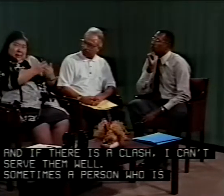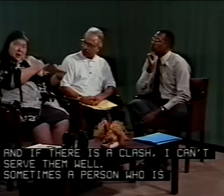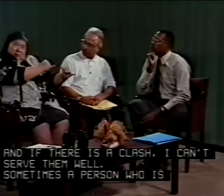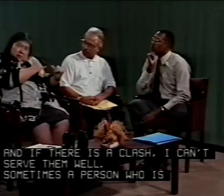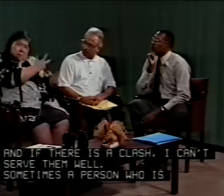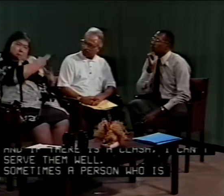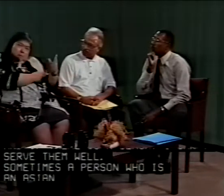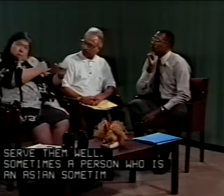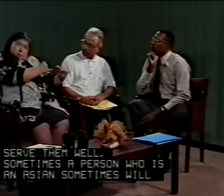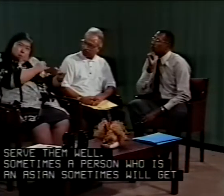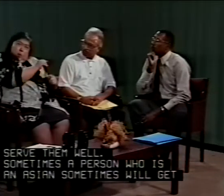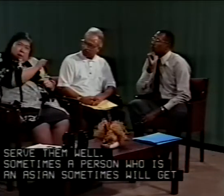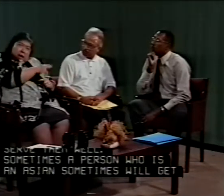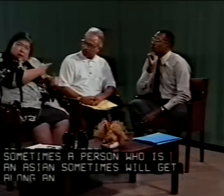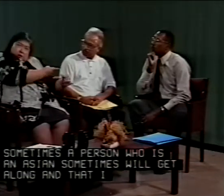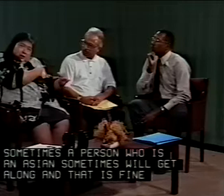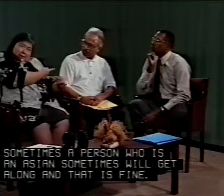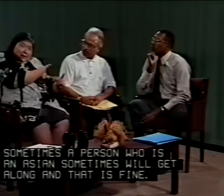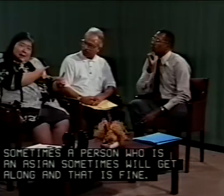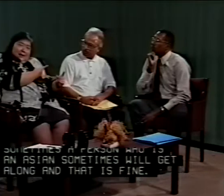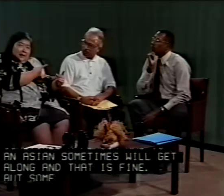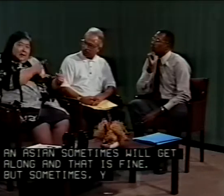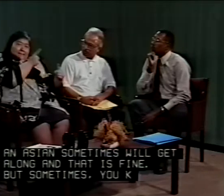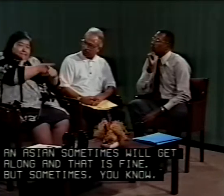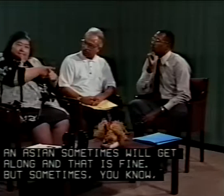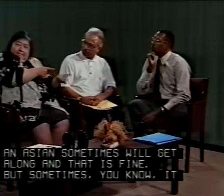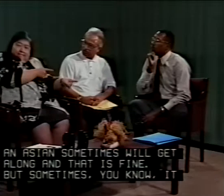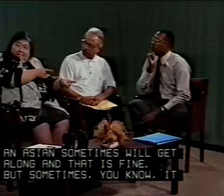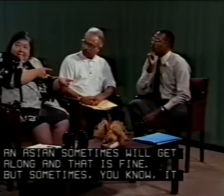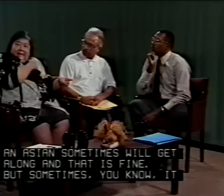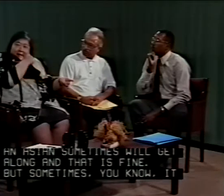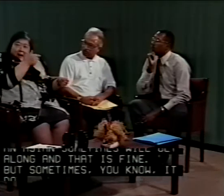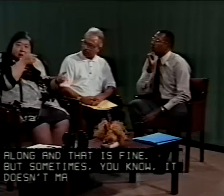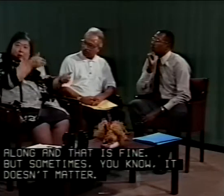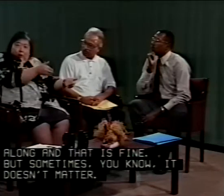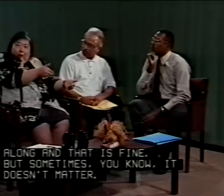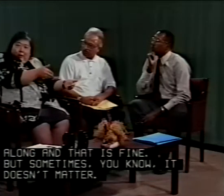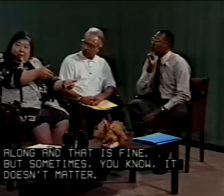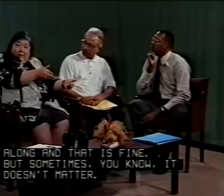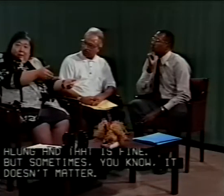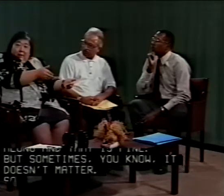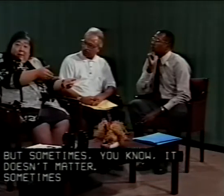sometimes, you know, it doesn't matter. Sometimes we're both Asians. And there's a conflict there and we don't get along.